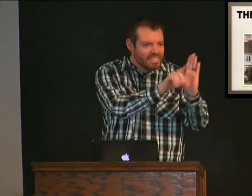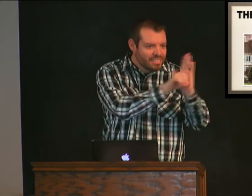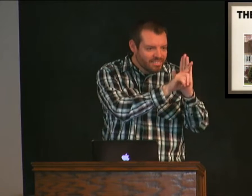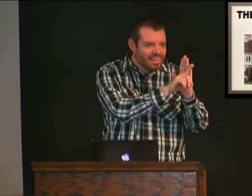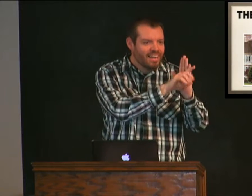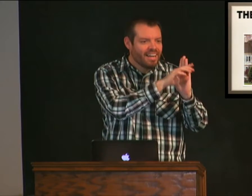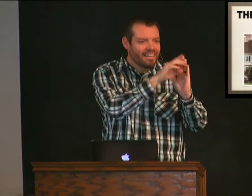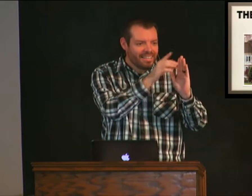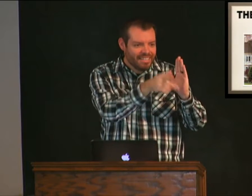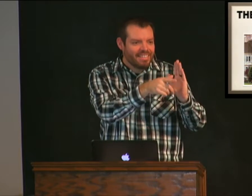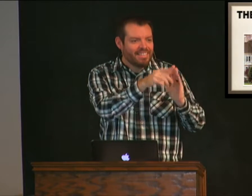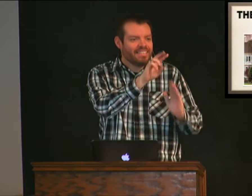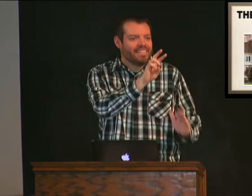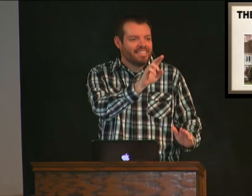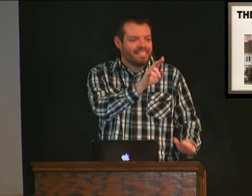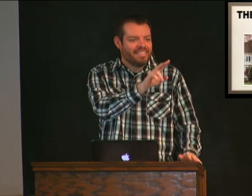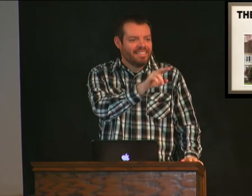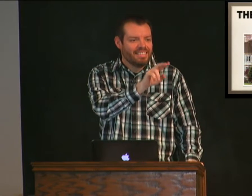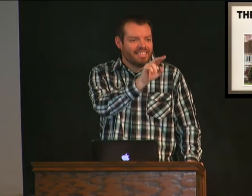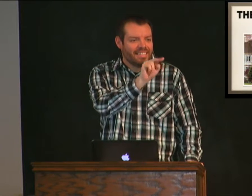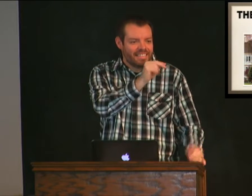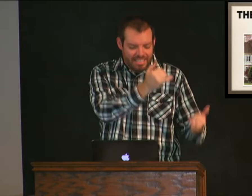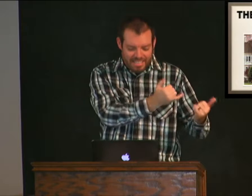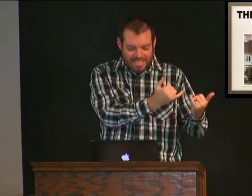Move, identify.